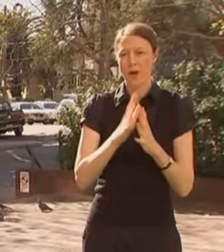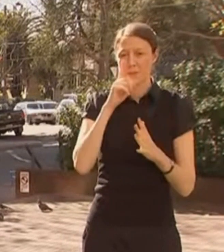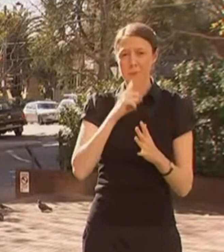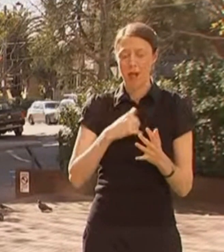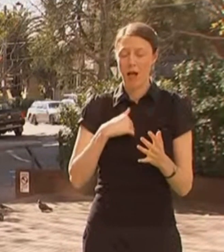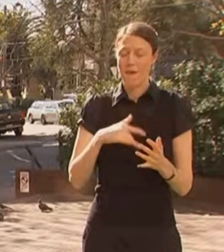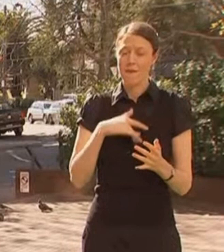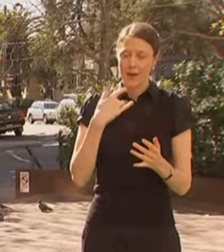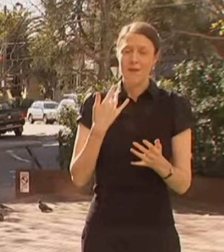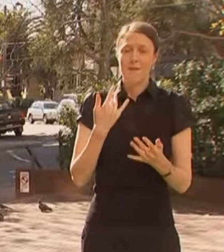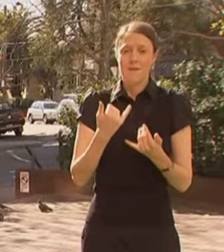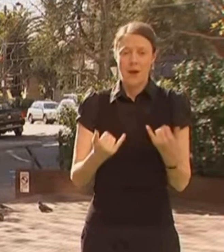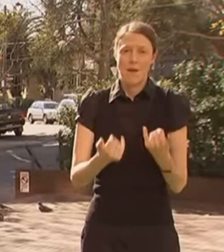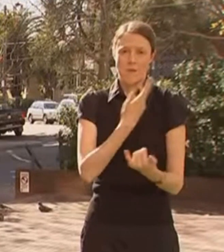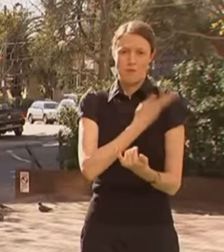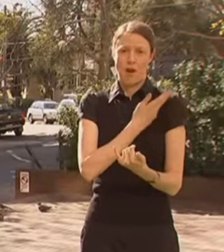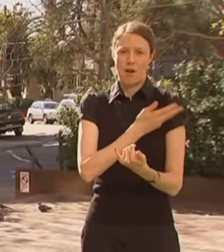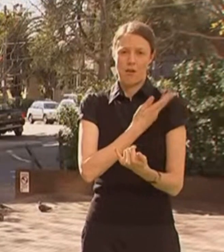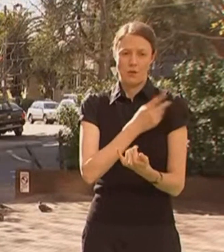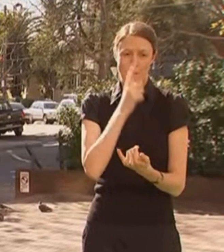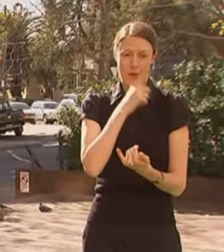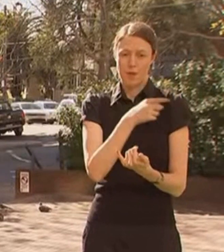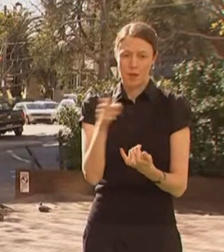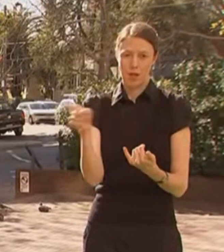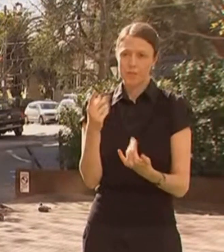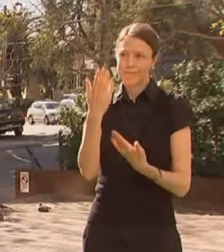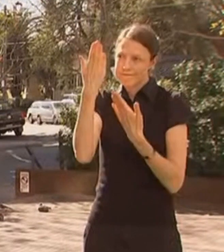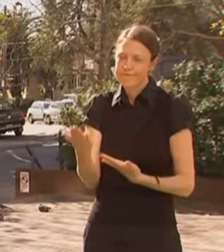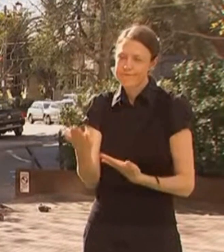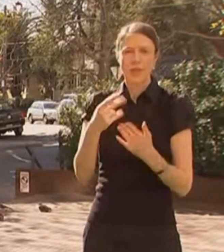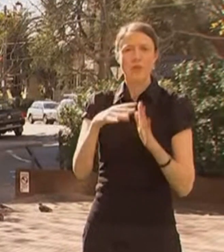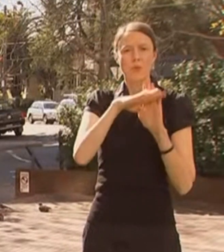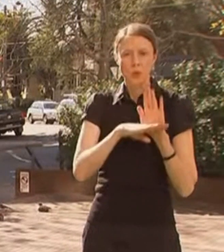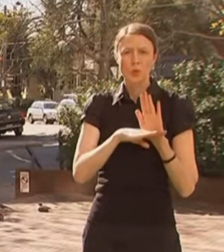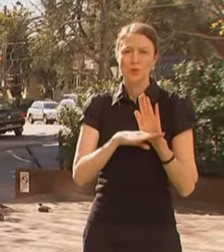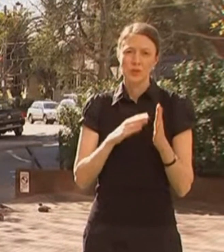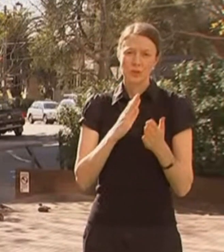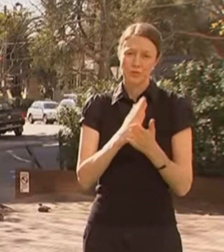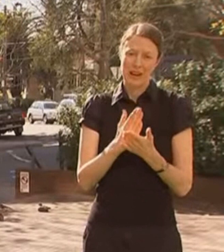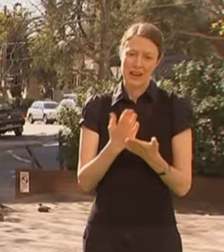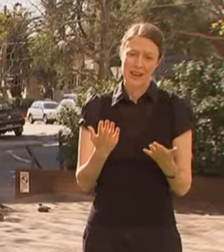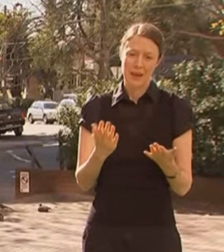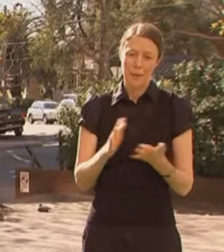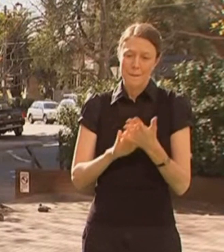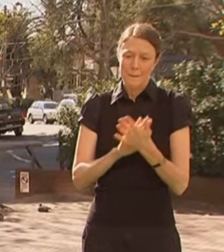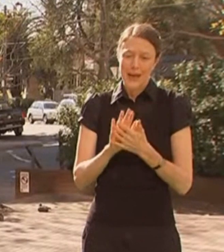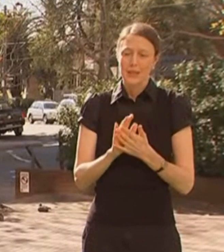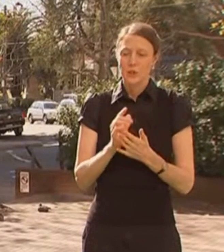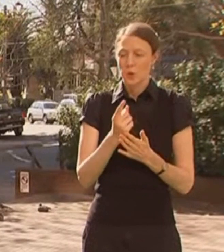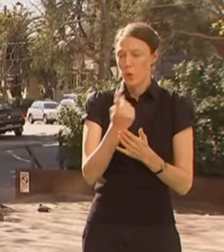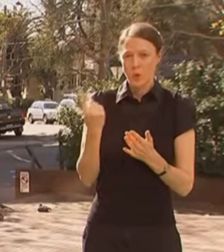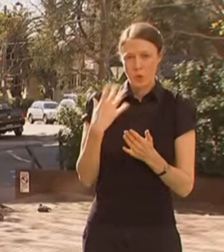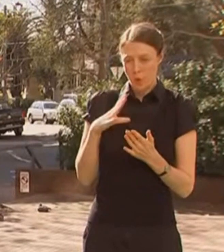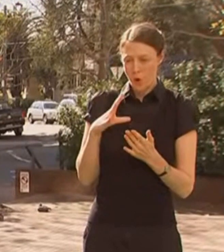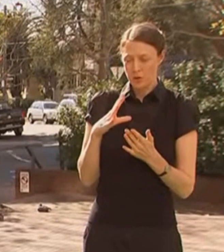restrictions. And can I say from the bottom of my heart, I am so deeply grateful for the patience the community has demonstrated, for the way in which